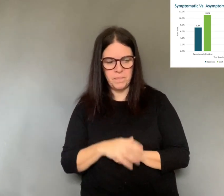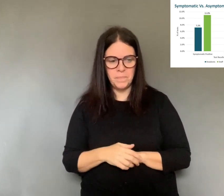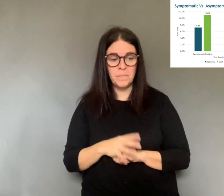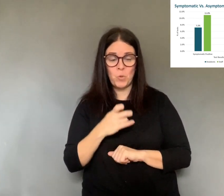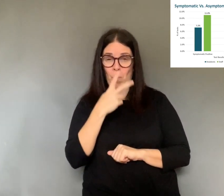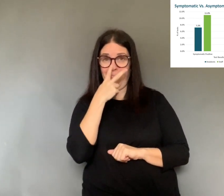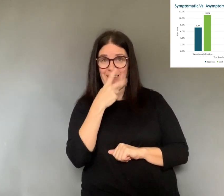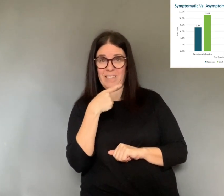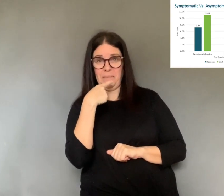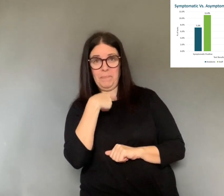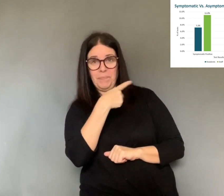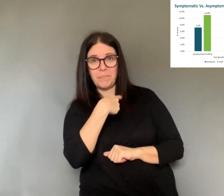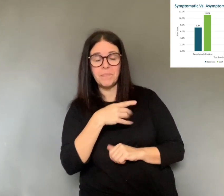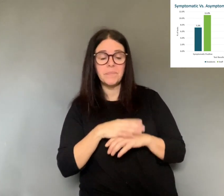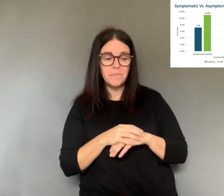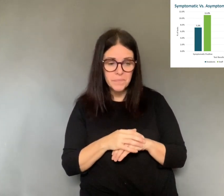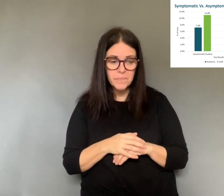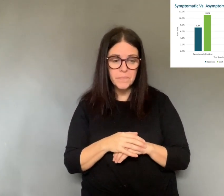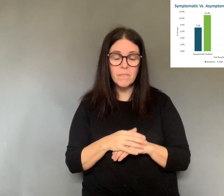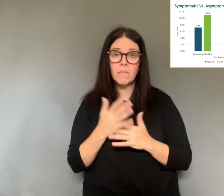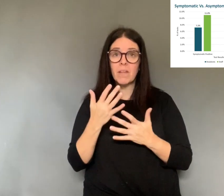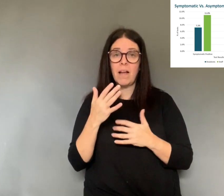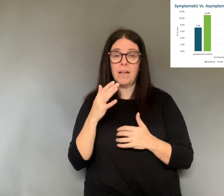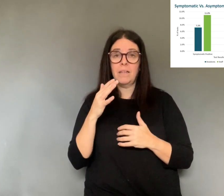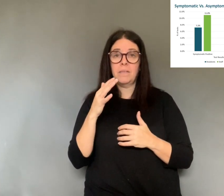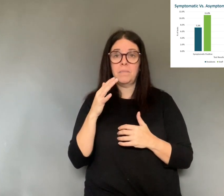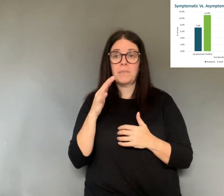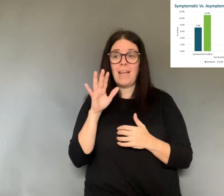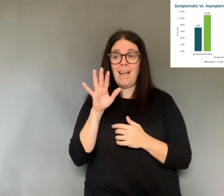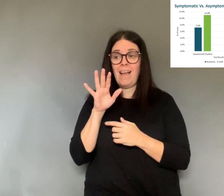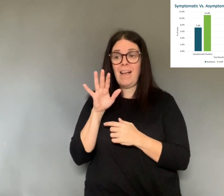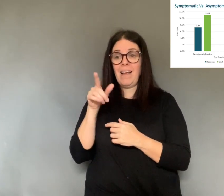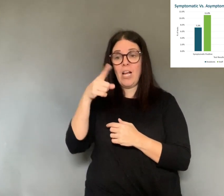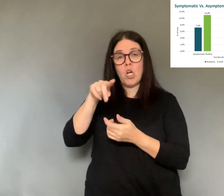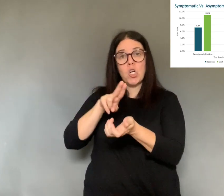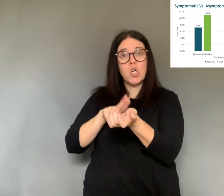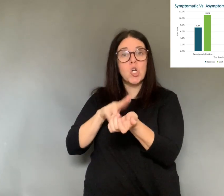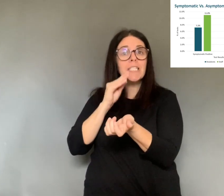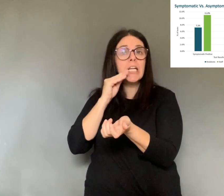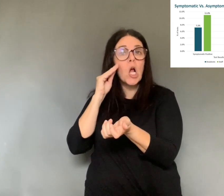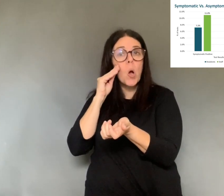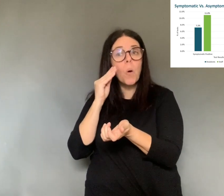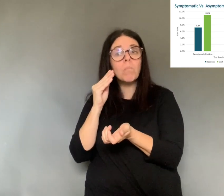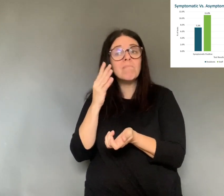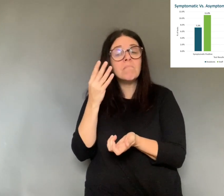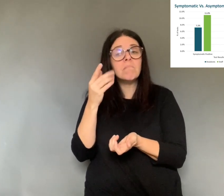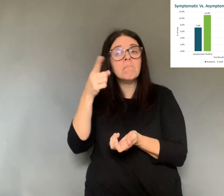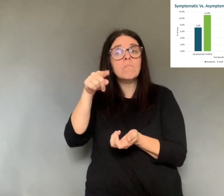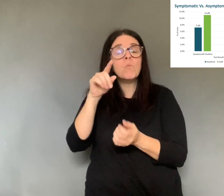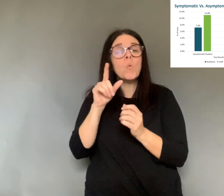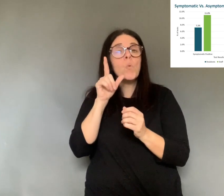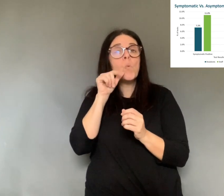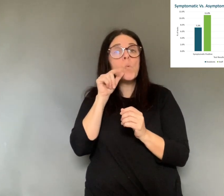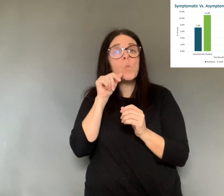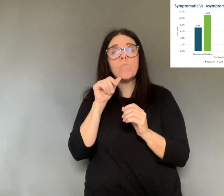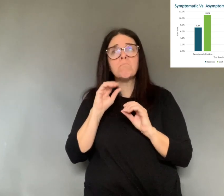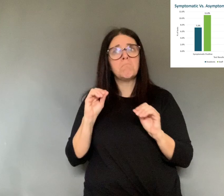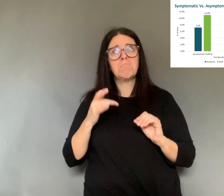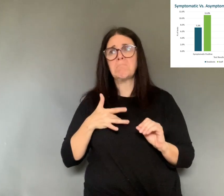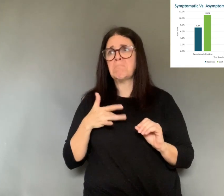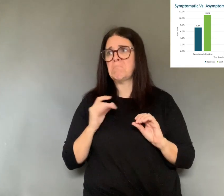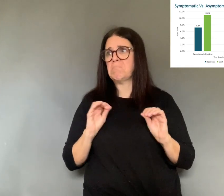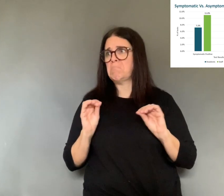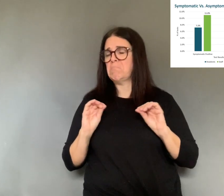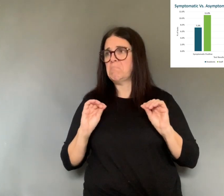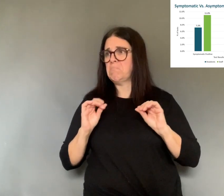can say that roughly 4% of the residents within a long-term care home without any symptoms can be positive for COVID-19. And one of the reasons for